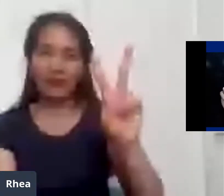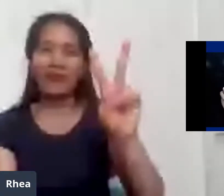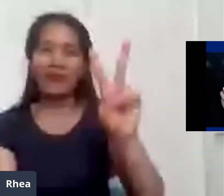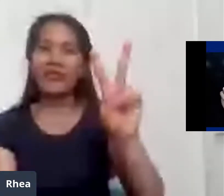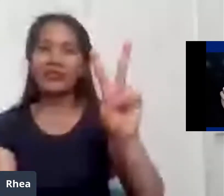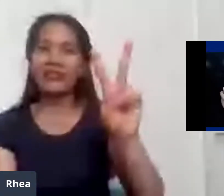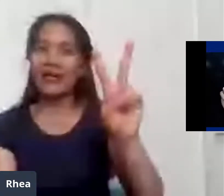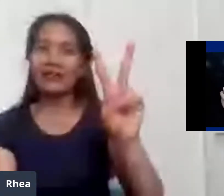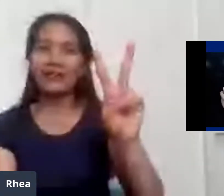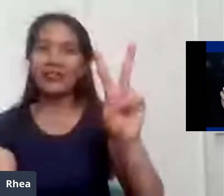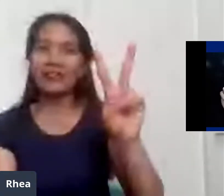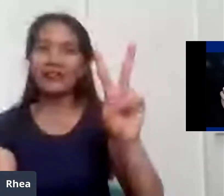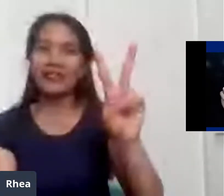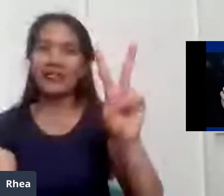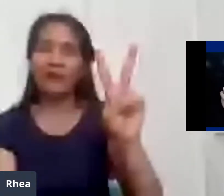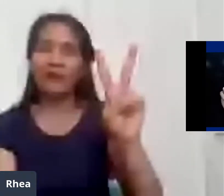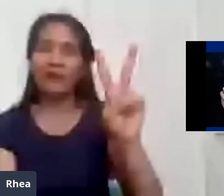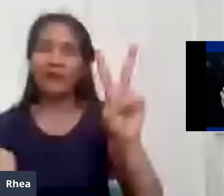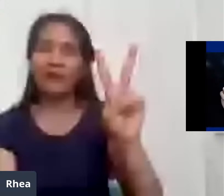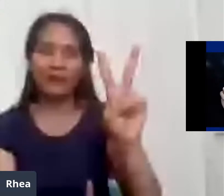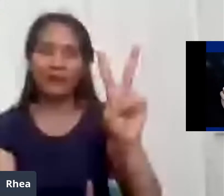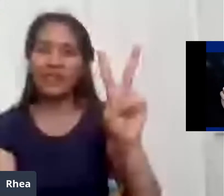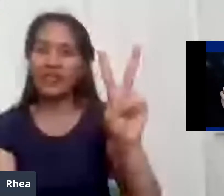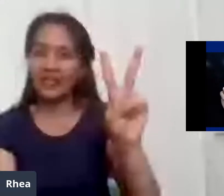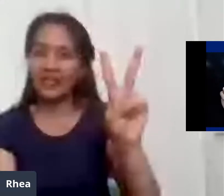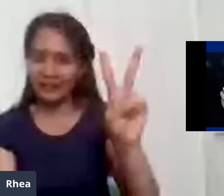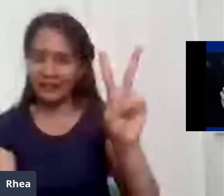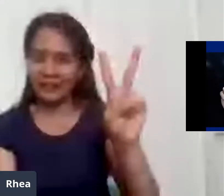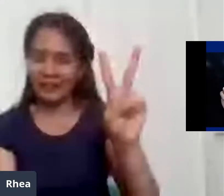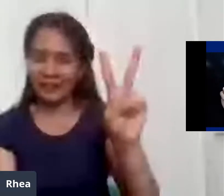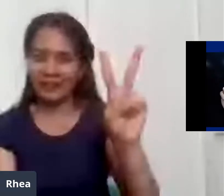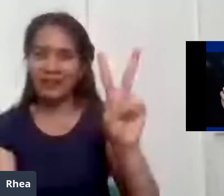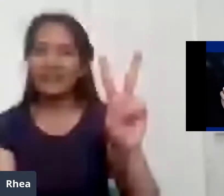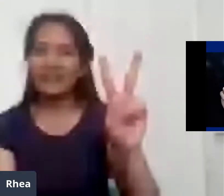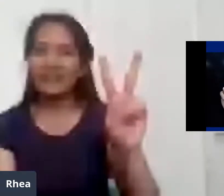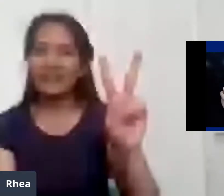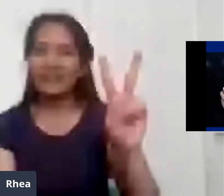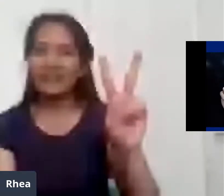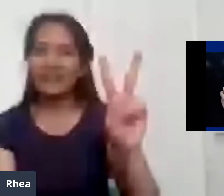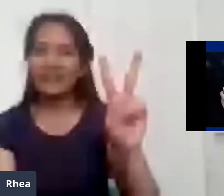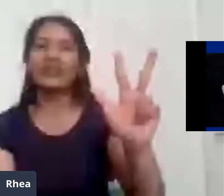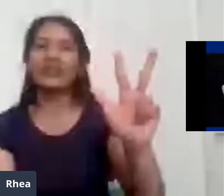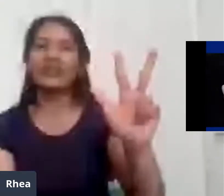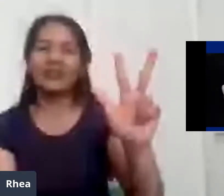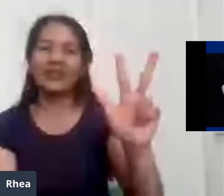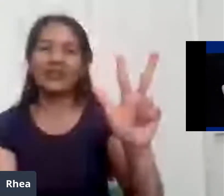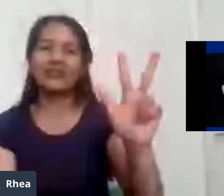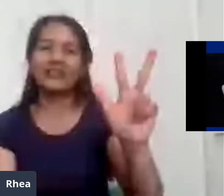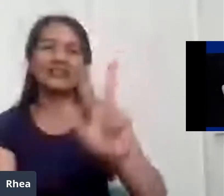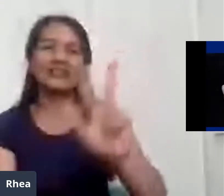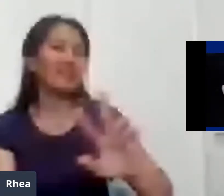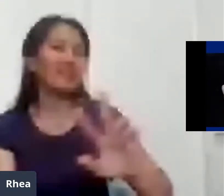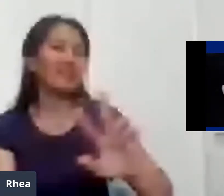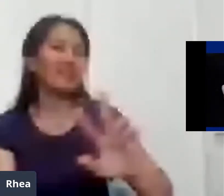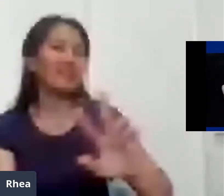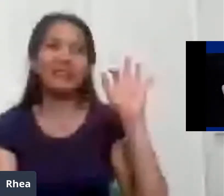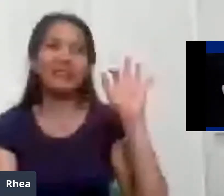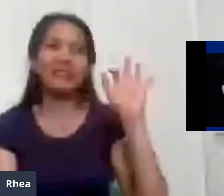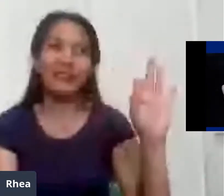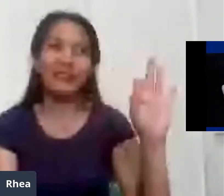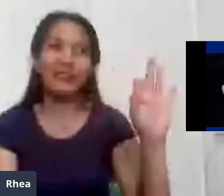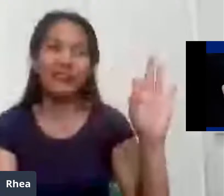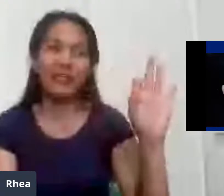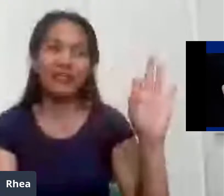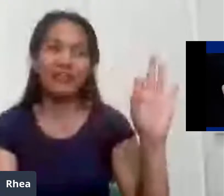2. We could count only using our one hand. 3. This is